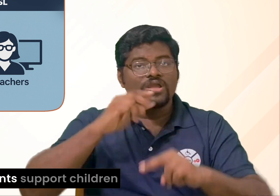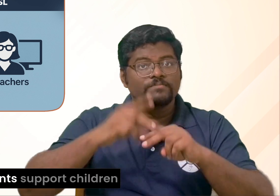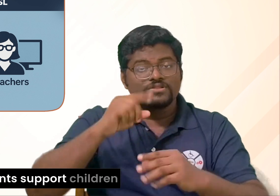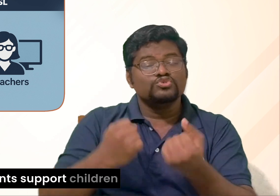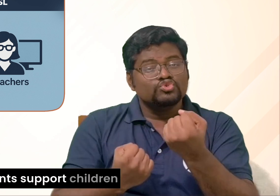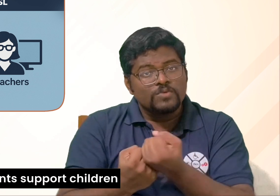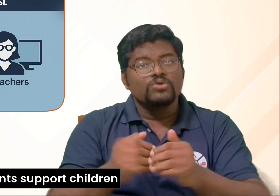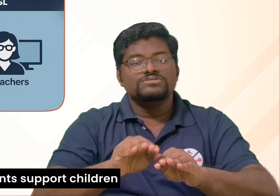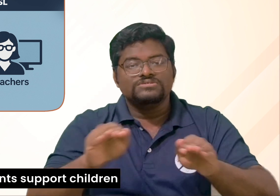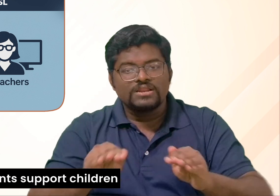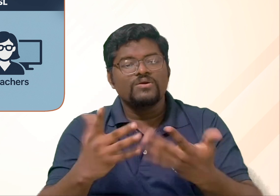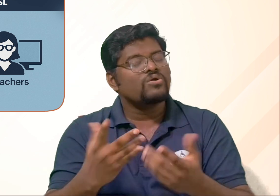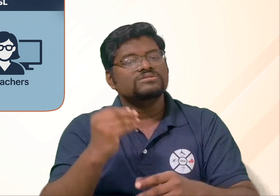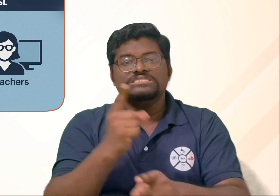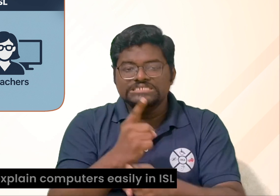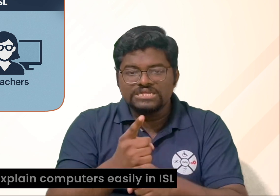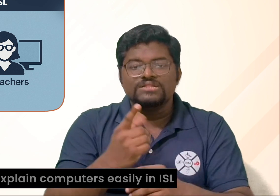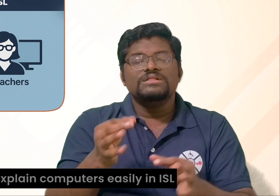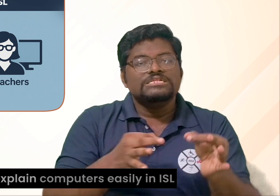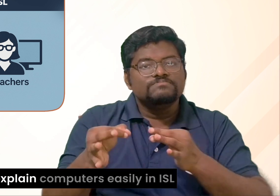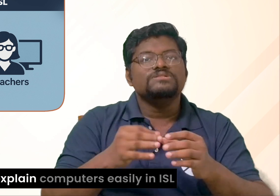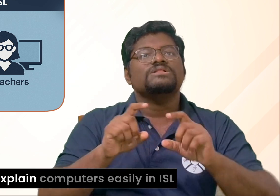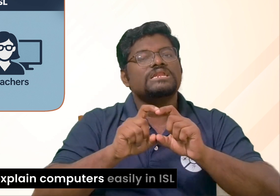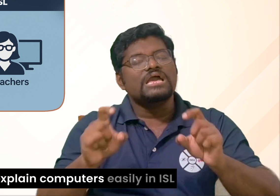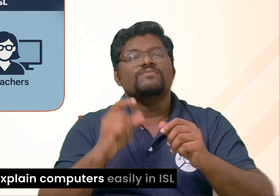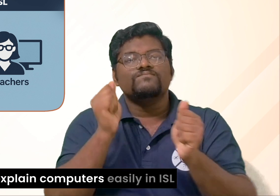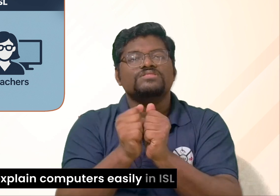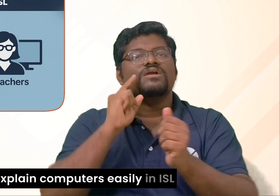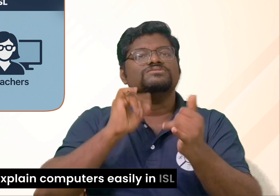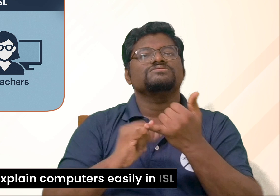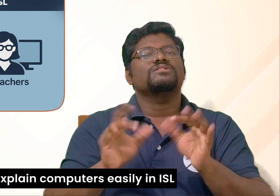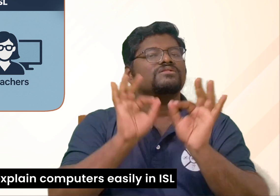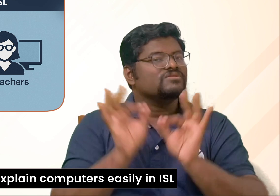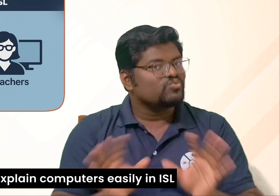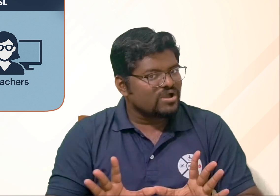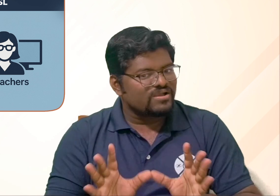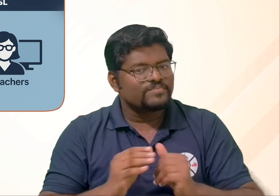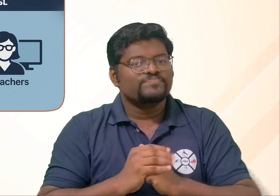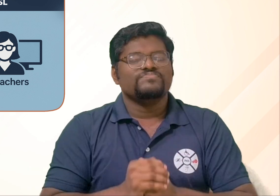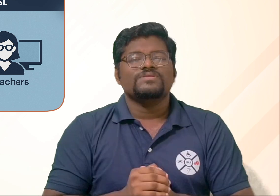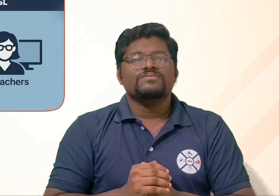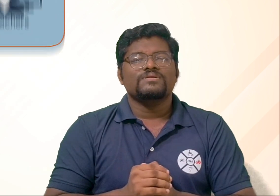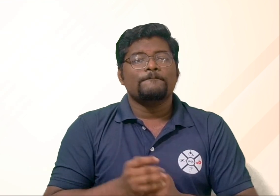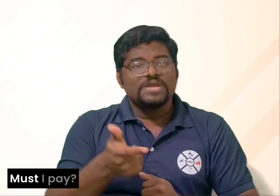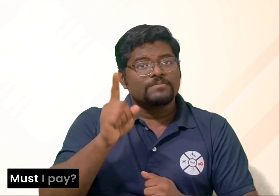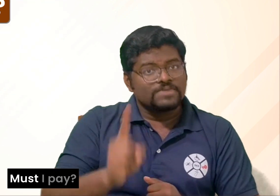Parents support children. And teachers explain computers easily in ISL. Must I